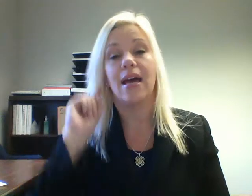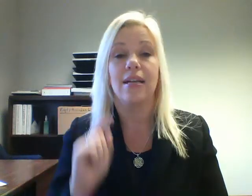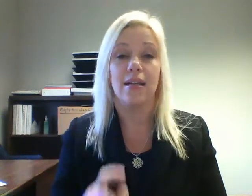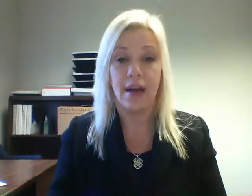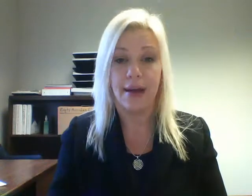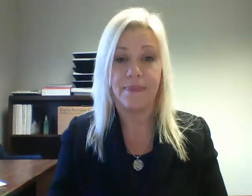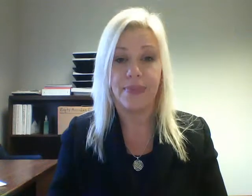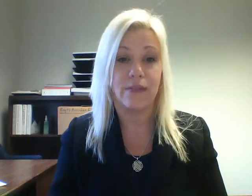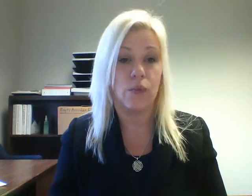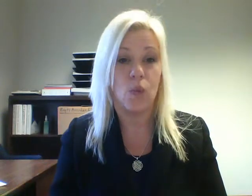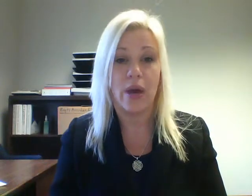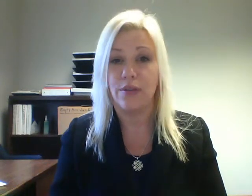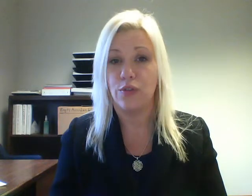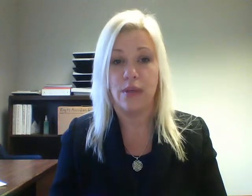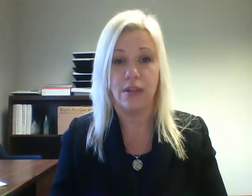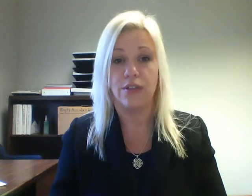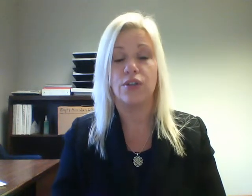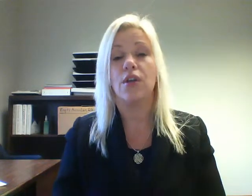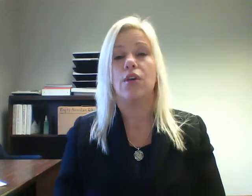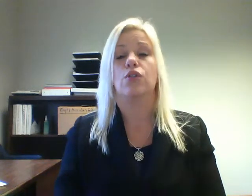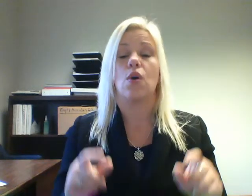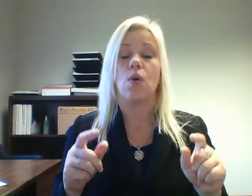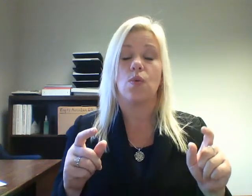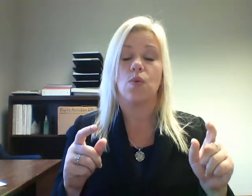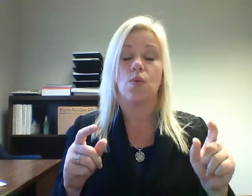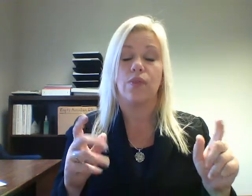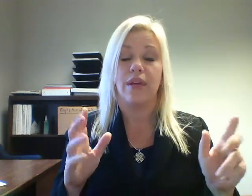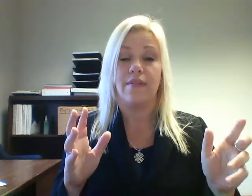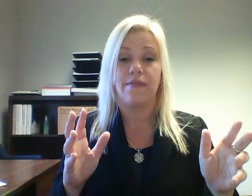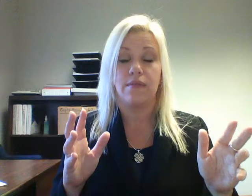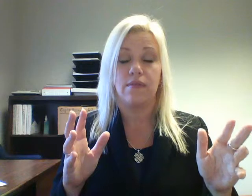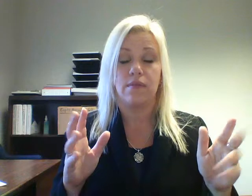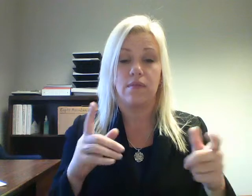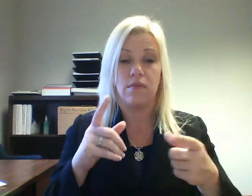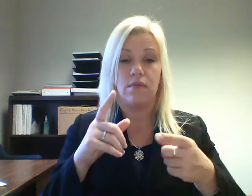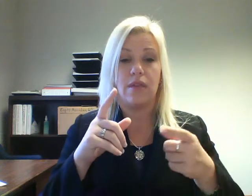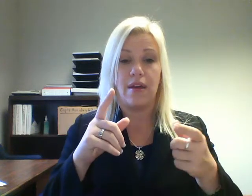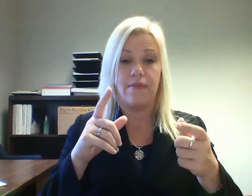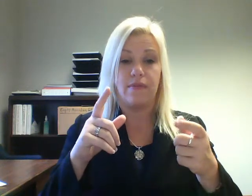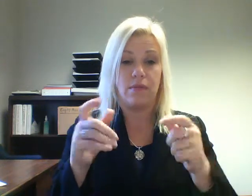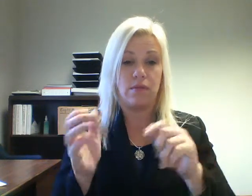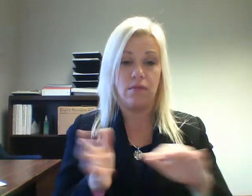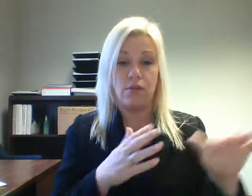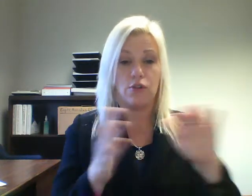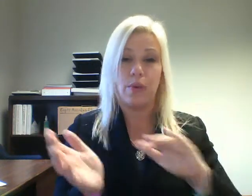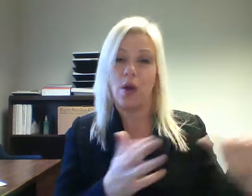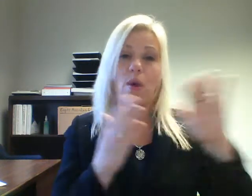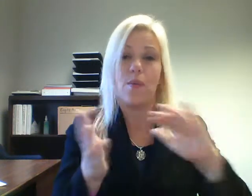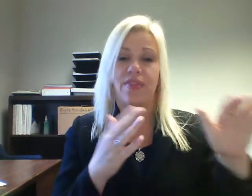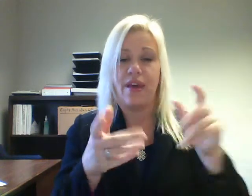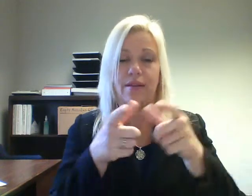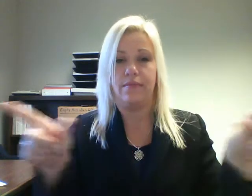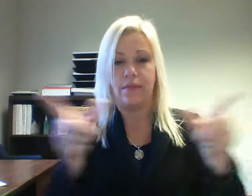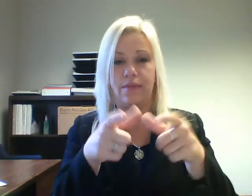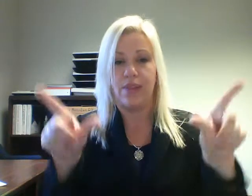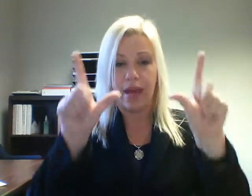and that's way too English. So they're doing away with that, the